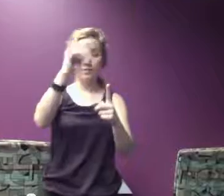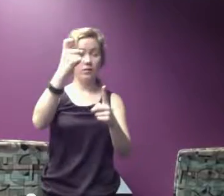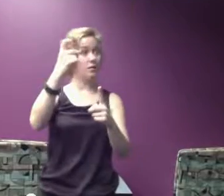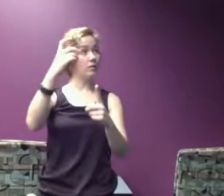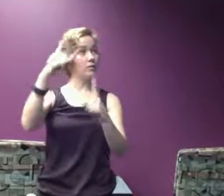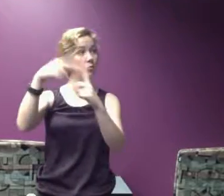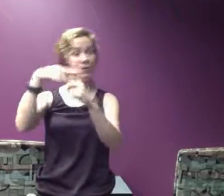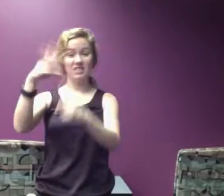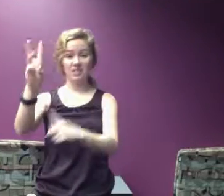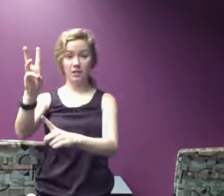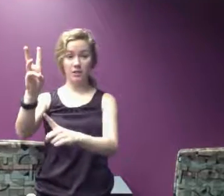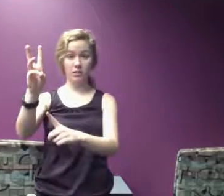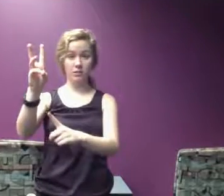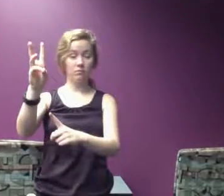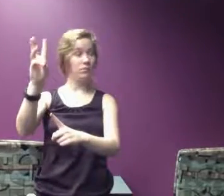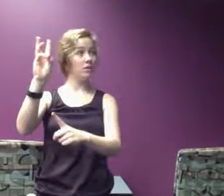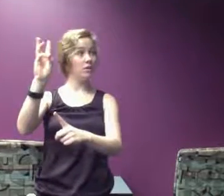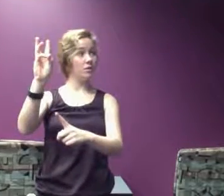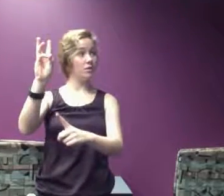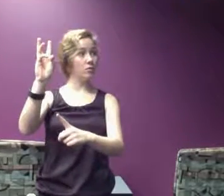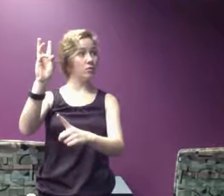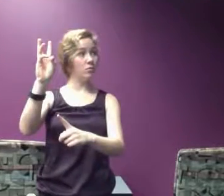plus x plus 6